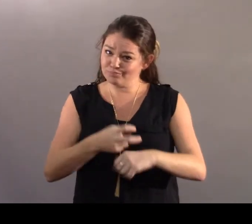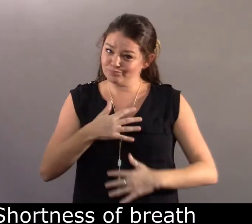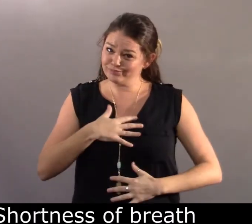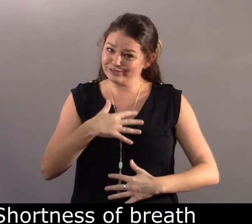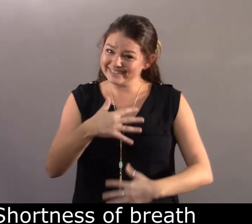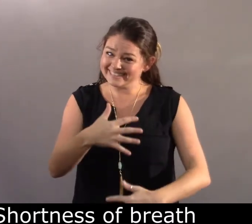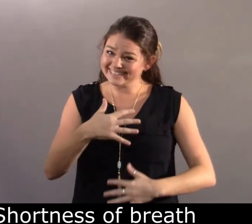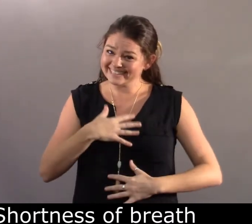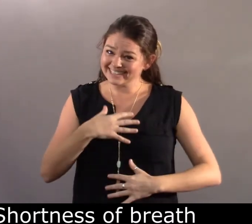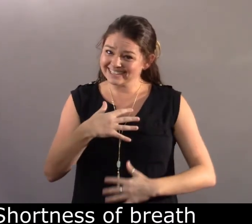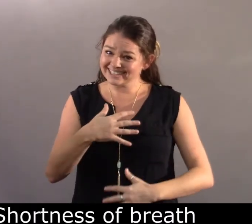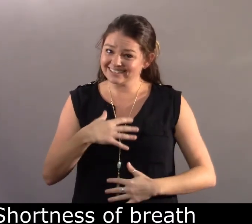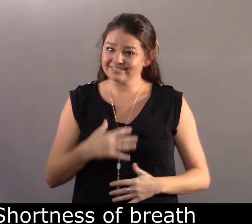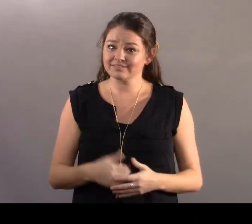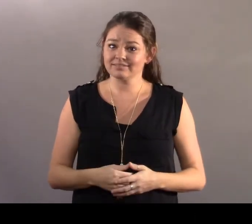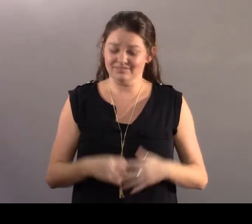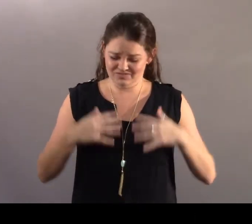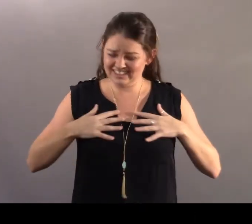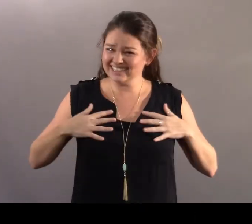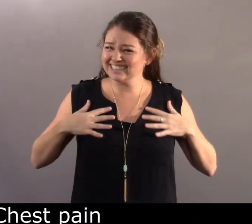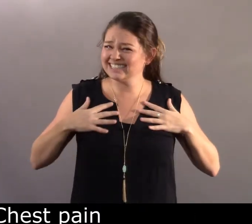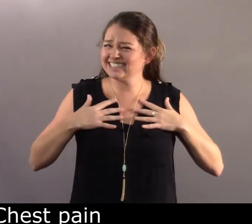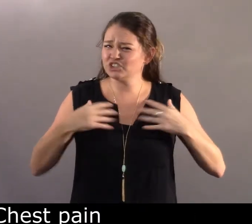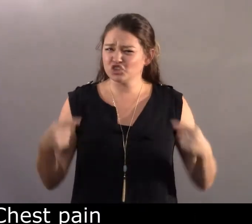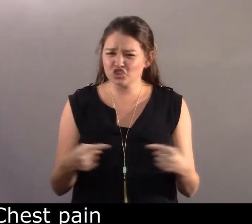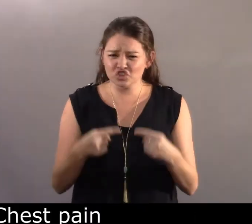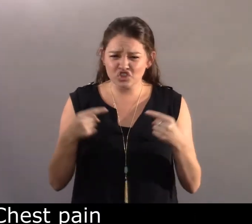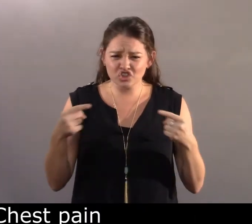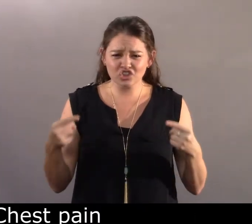shortness of breath, chest pain,